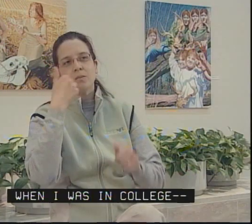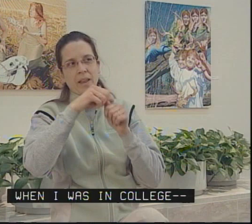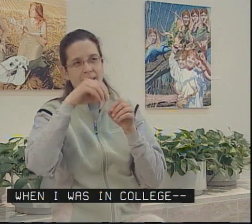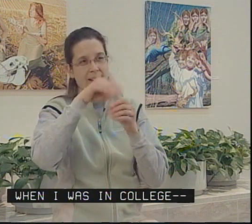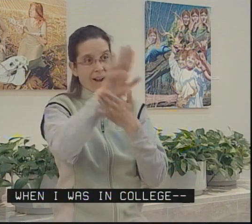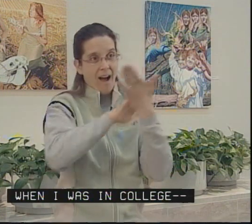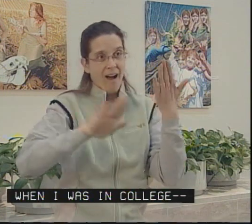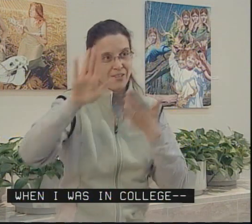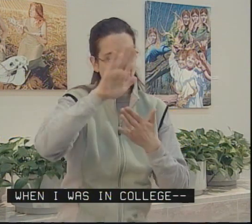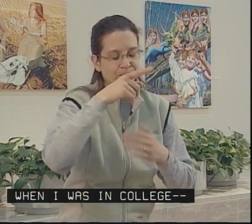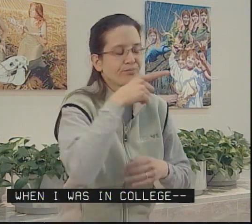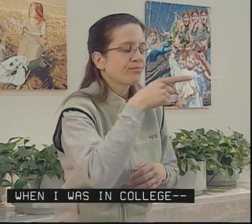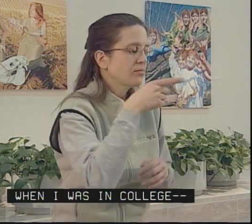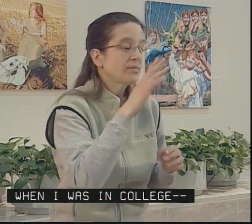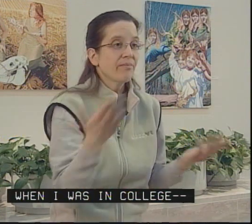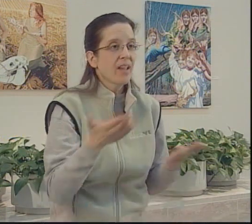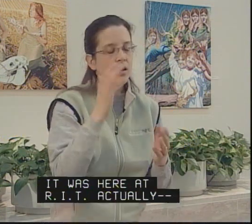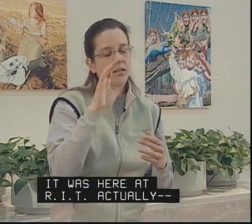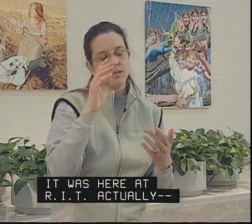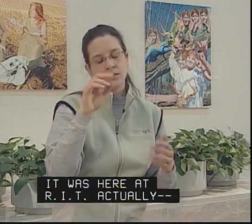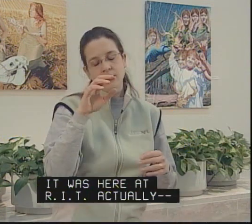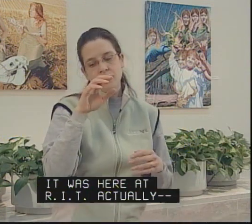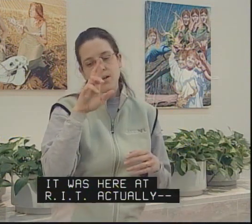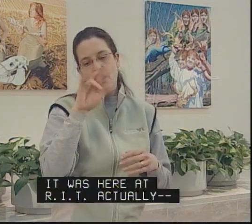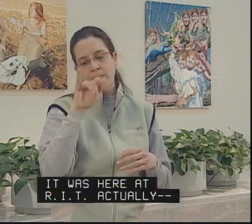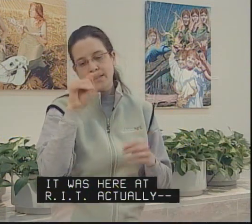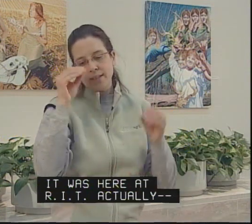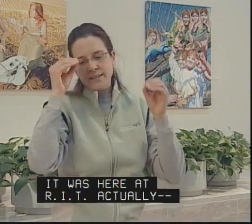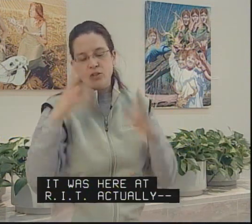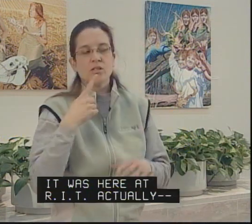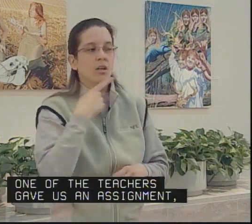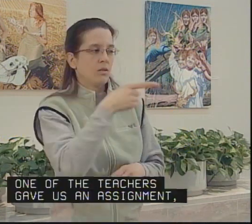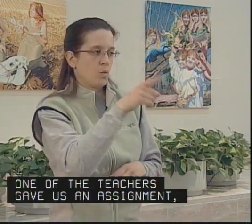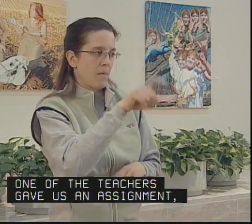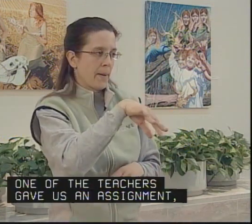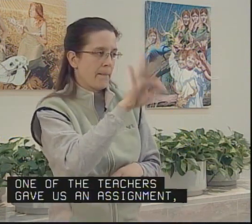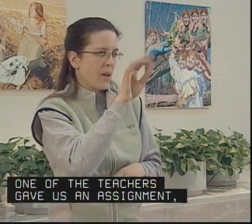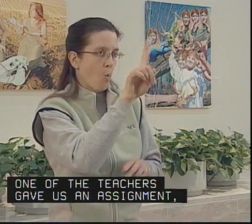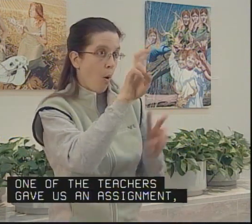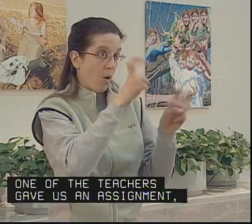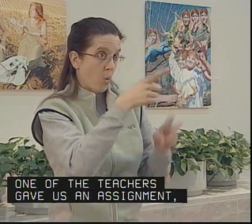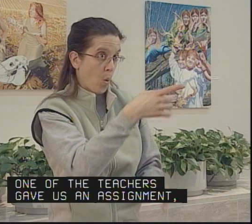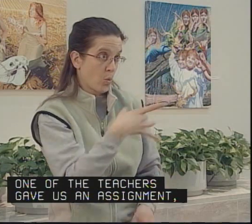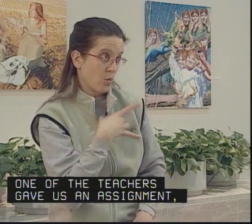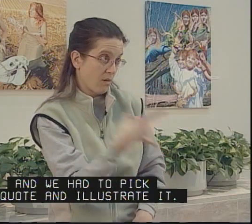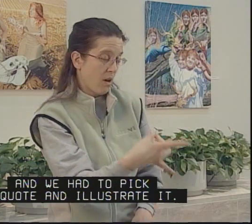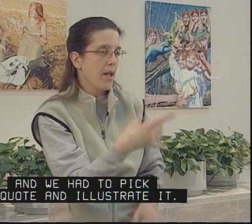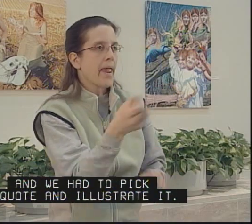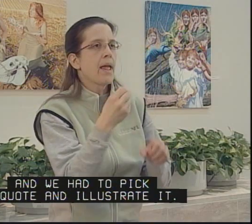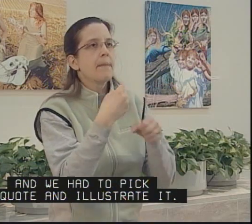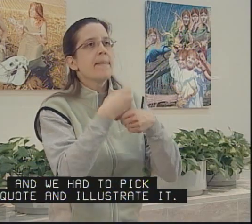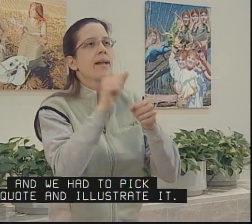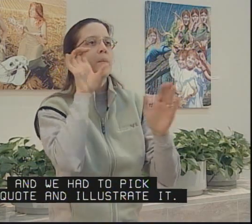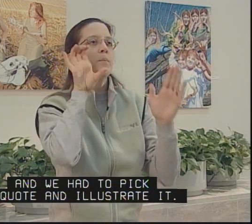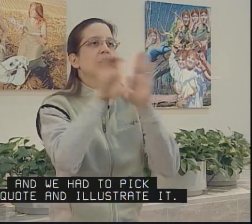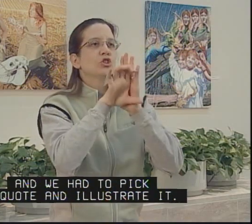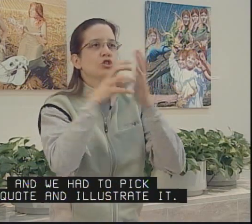When I was in college, it was here at RIT actually, one of the teachers gave us an assignment that we had to pick a quote and illustrate